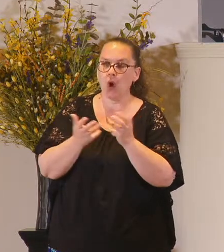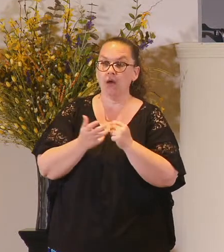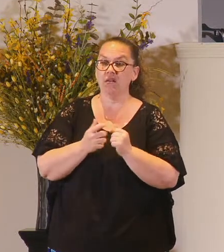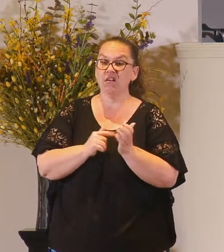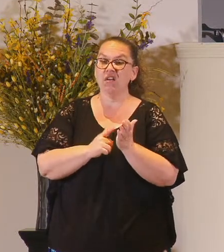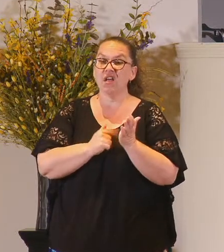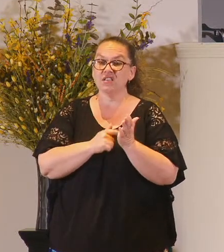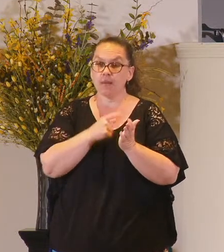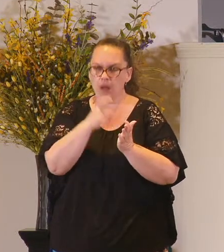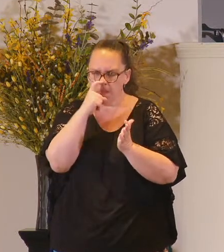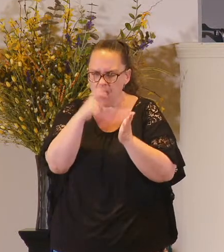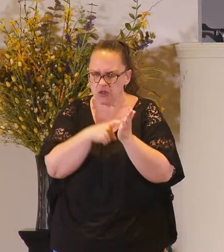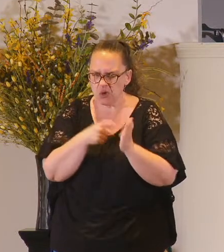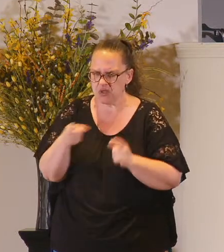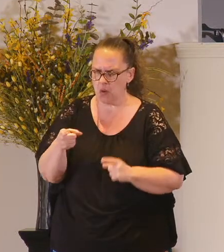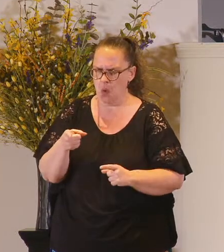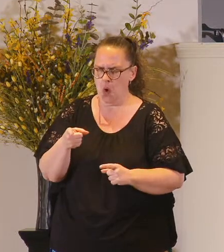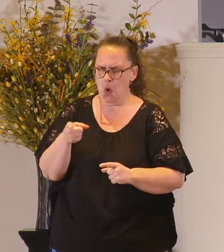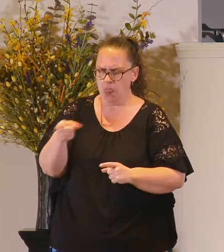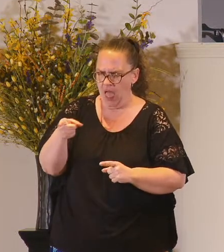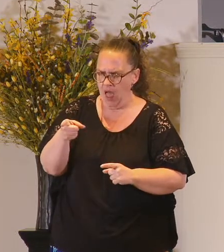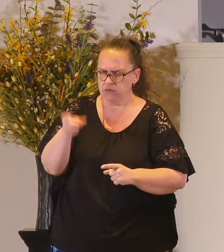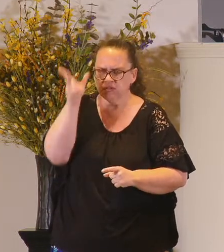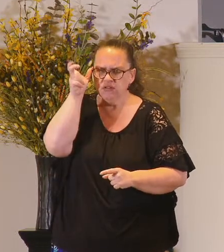bit of it, they call it the work of Satan,